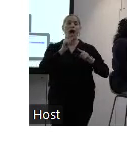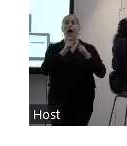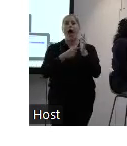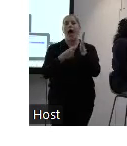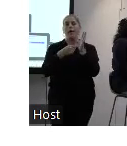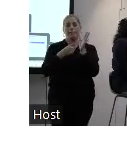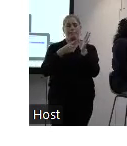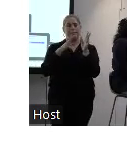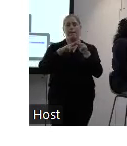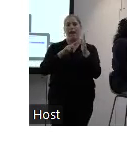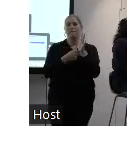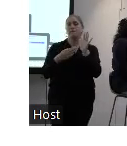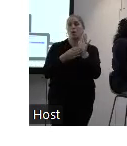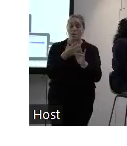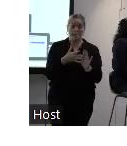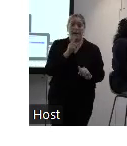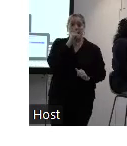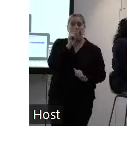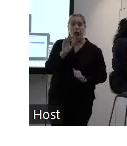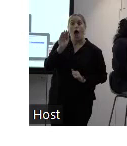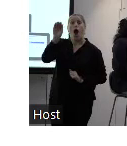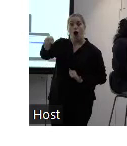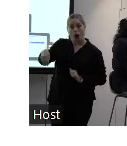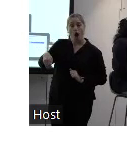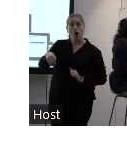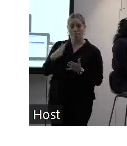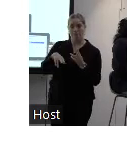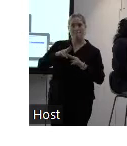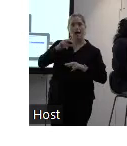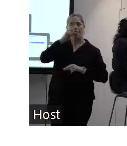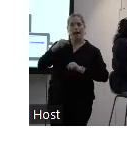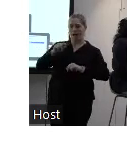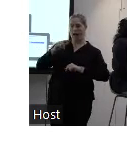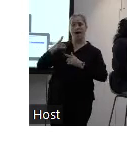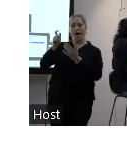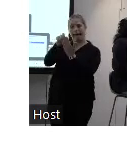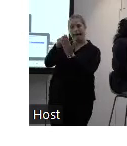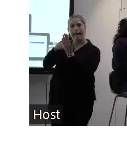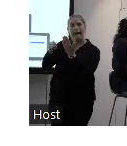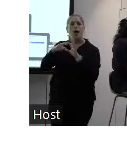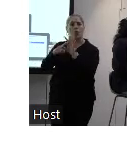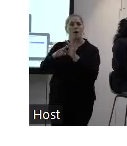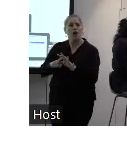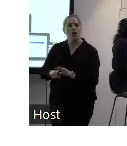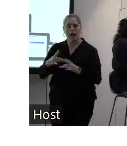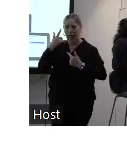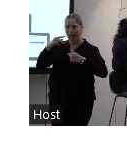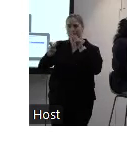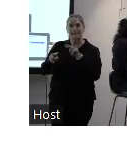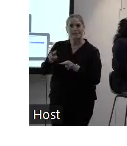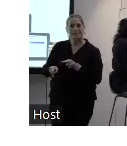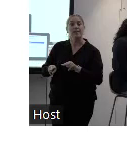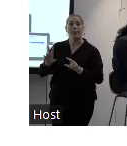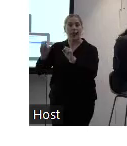home, and so there was increased speed and efficiency of assessments being conducted. And from a research perspective, we could have